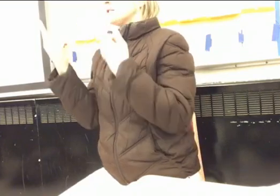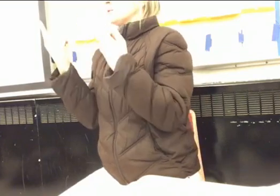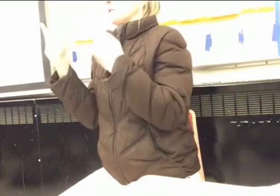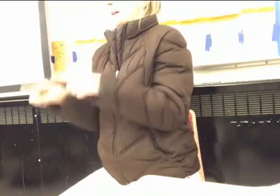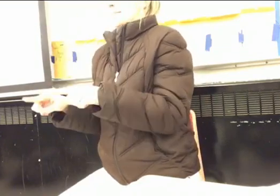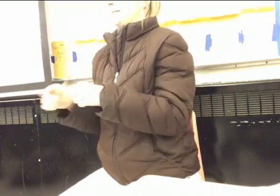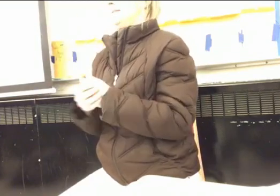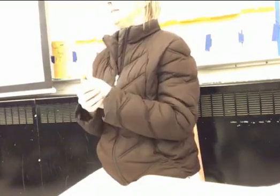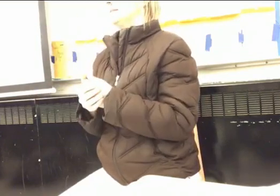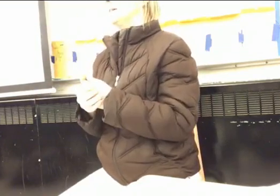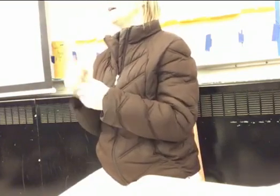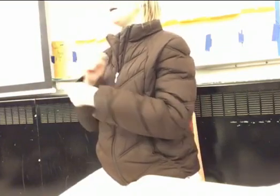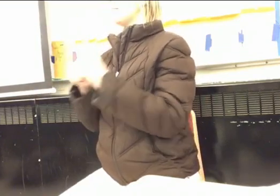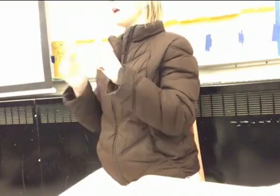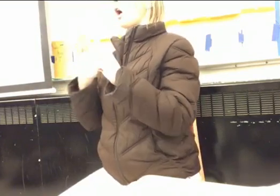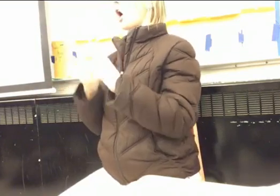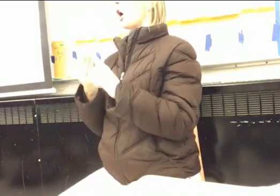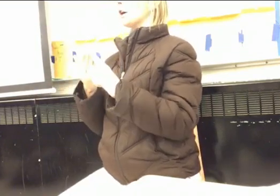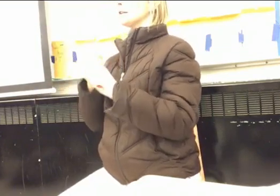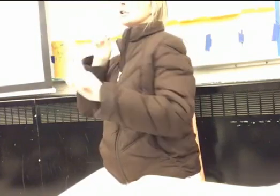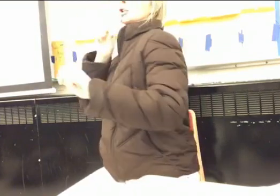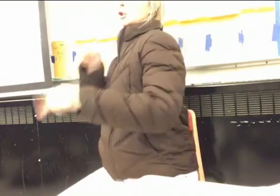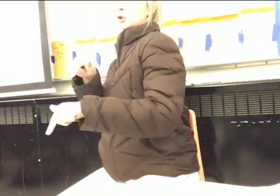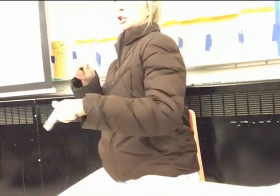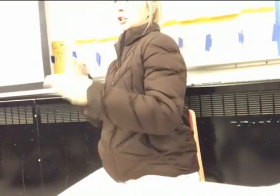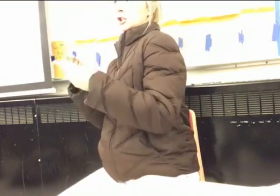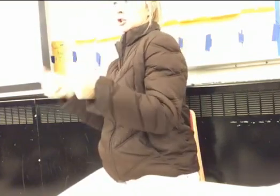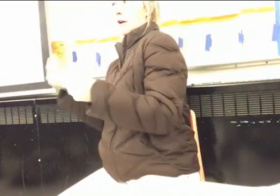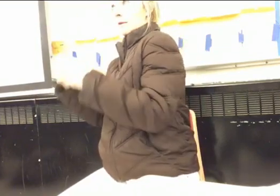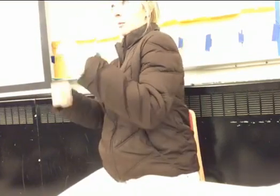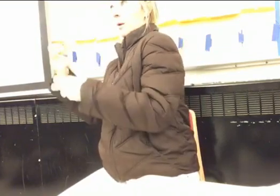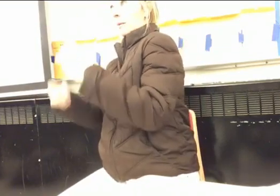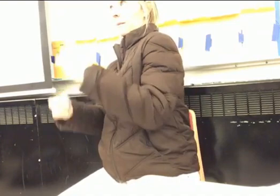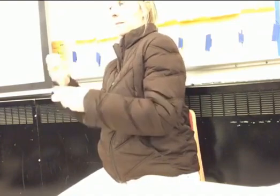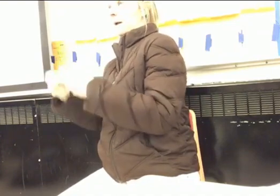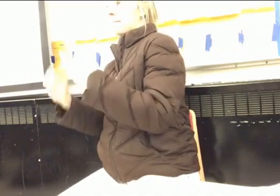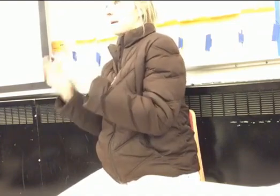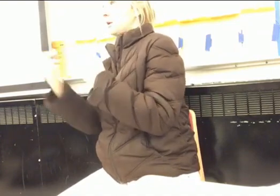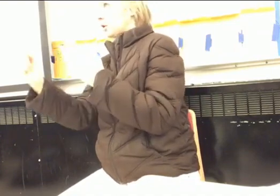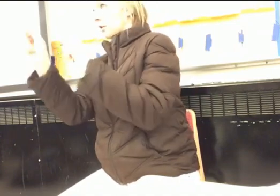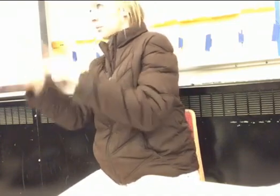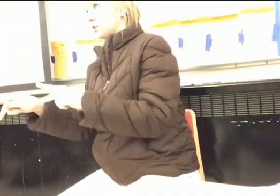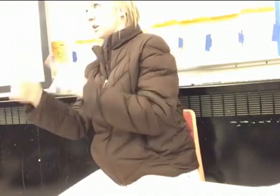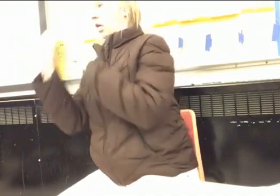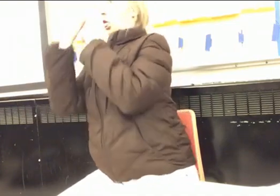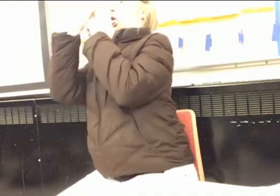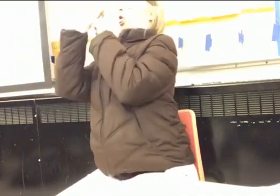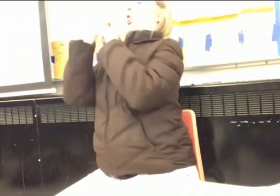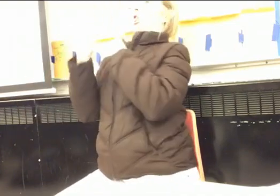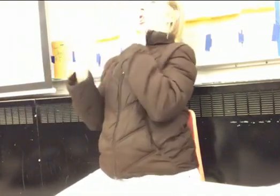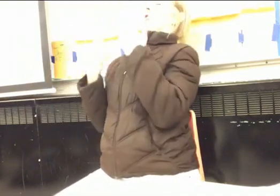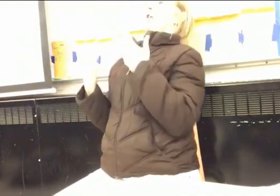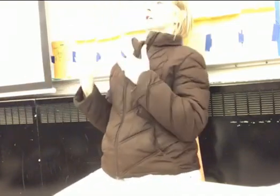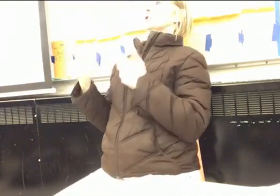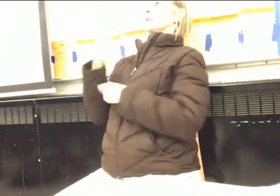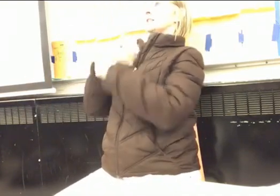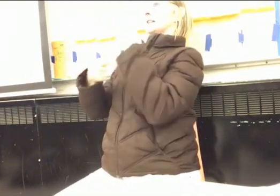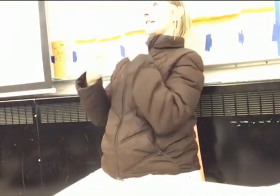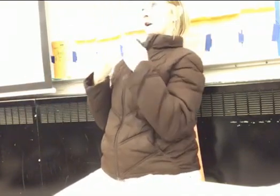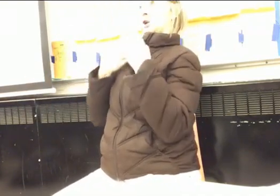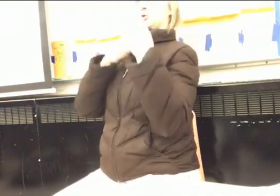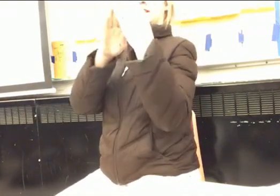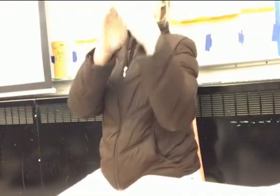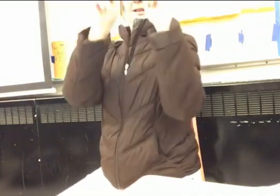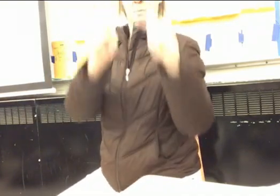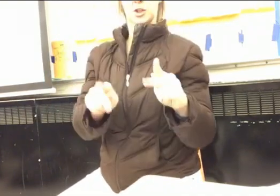doing. Okay? But our solution to solve your problem, let's say that you're the individual that's being bullied all the time. Instead of addressing the